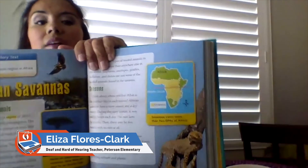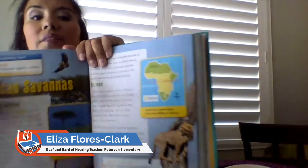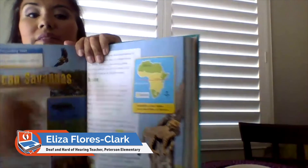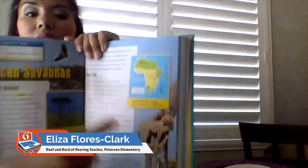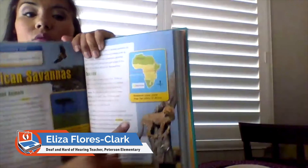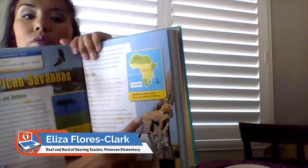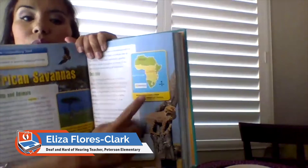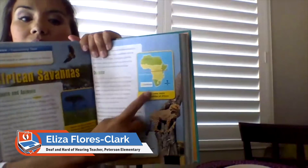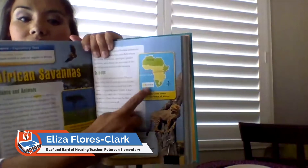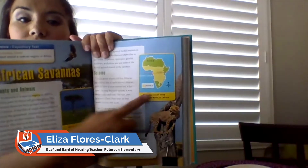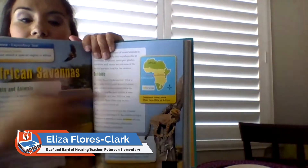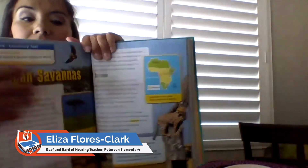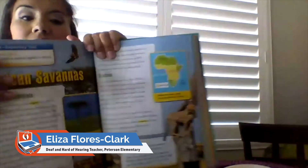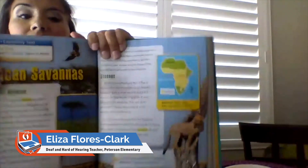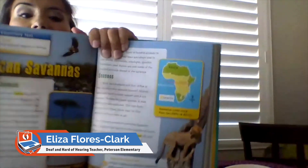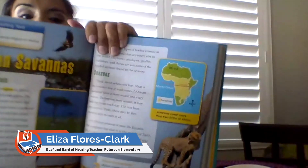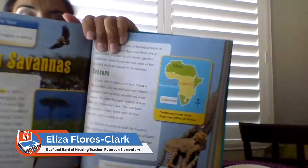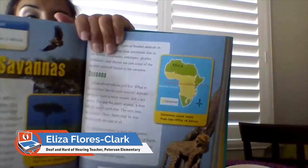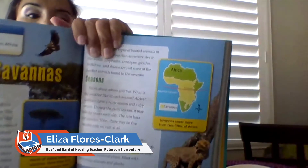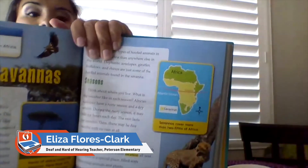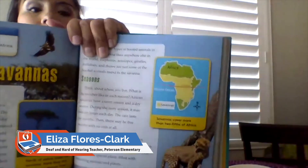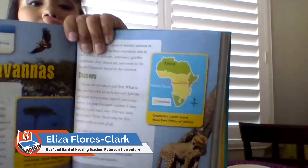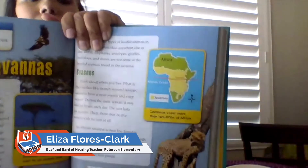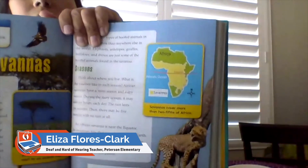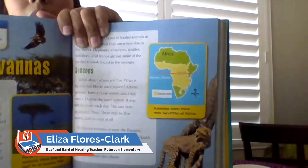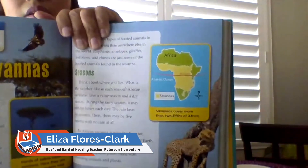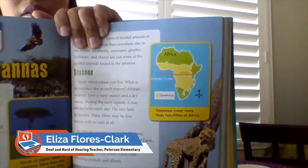This corner picture right here. Can you read?